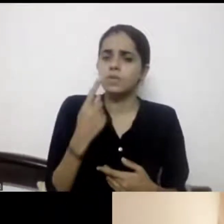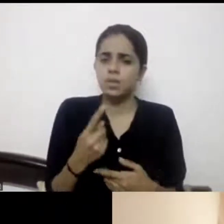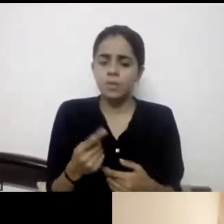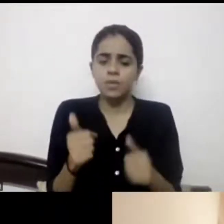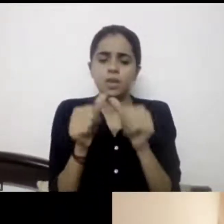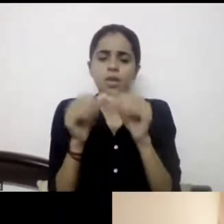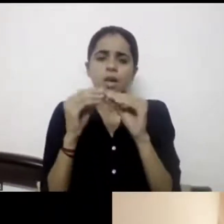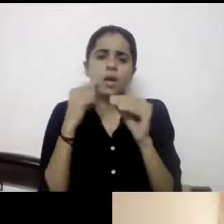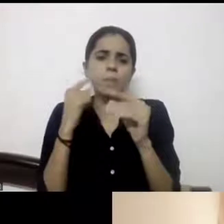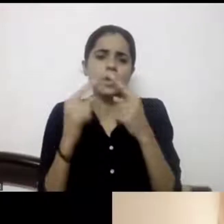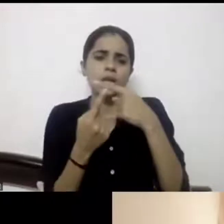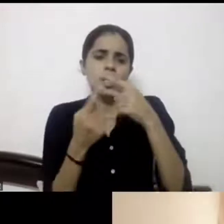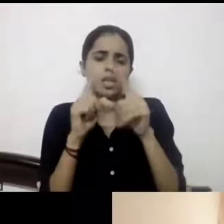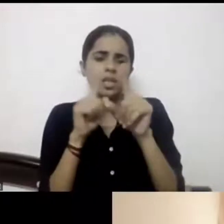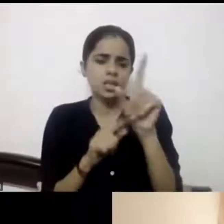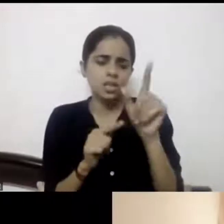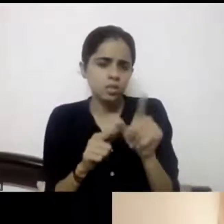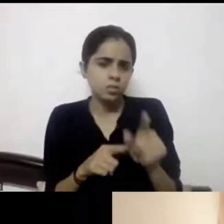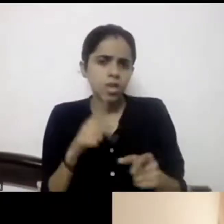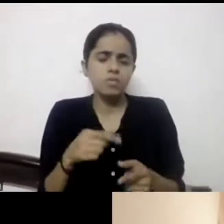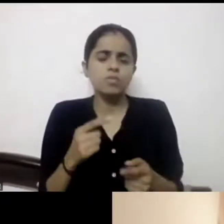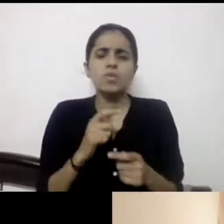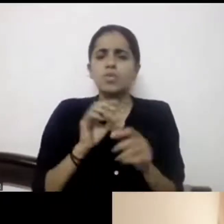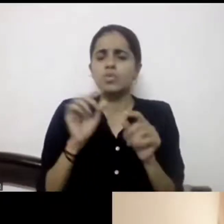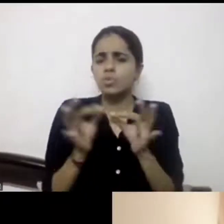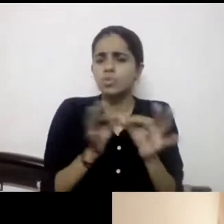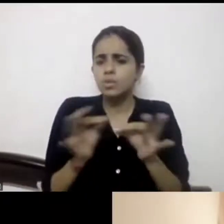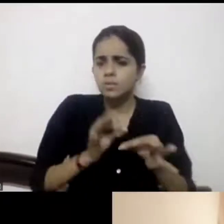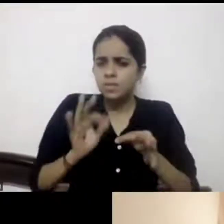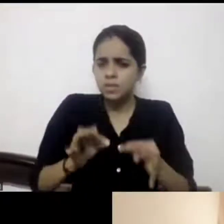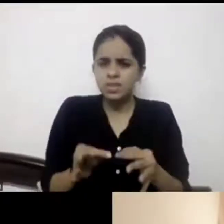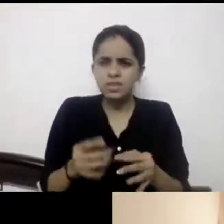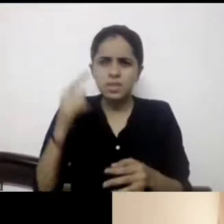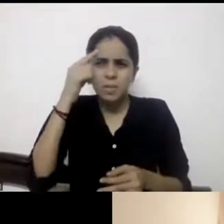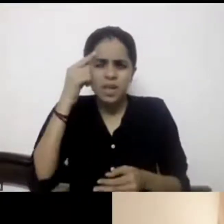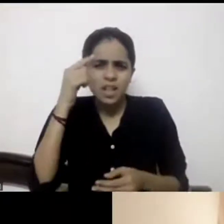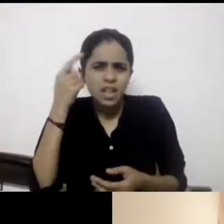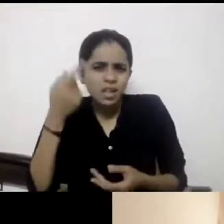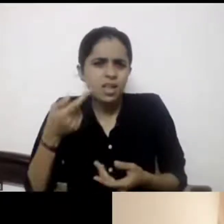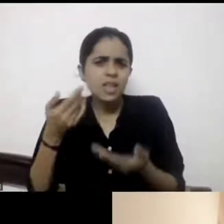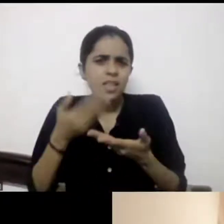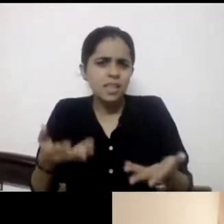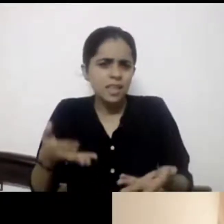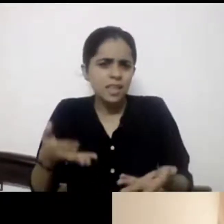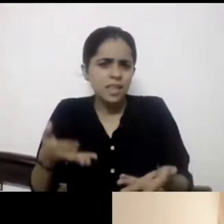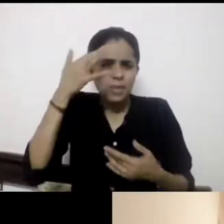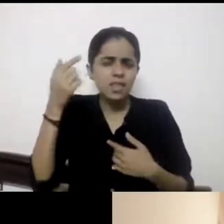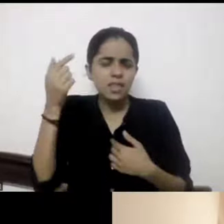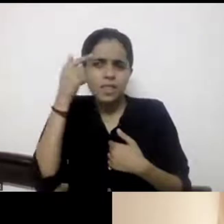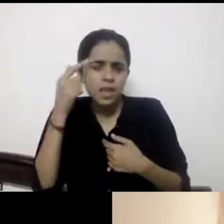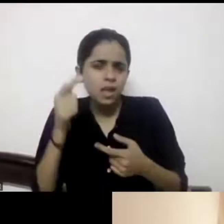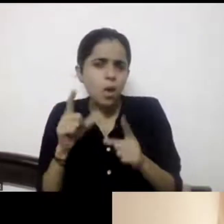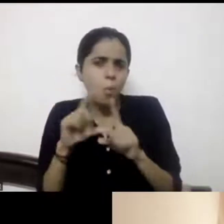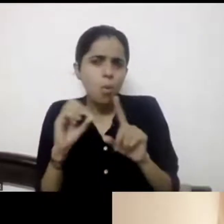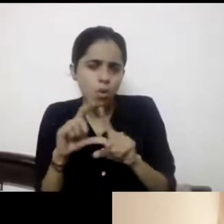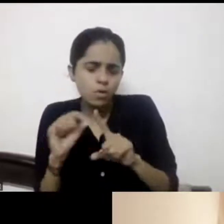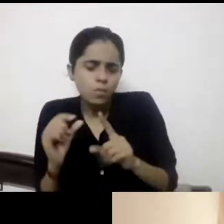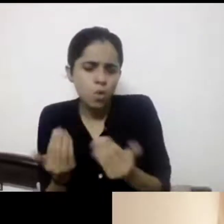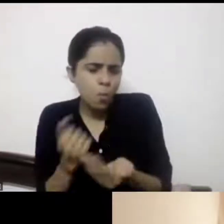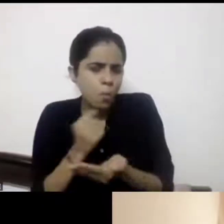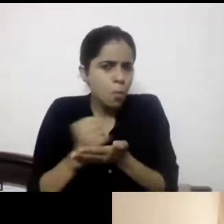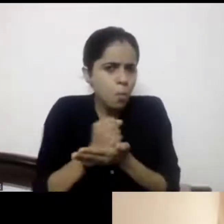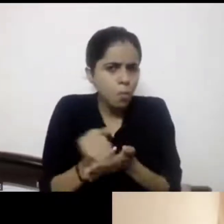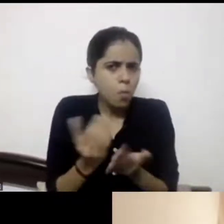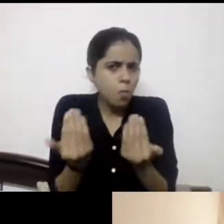ability is supposed to be, or ability is defined as some kind of an expectation that is said to be performed at one